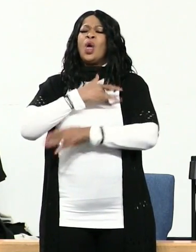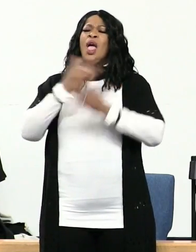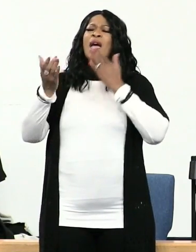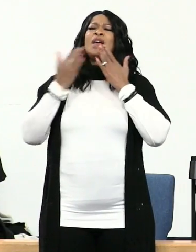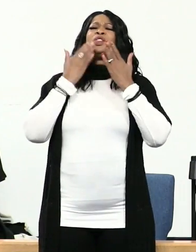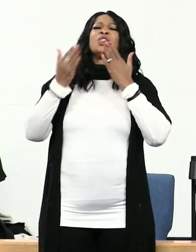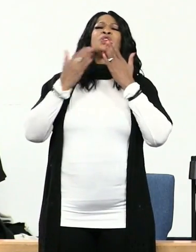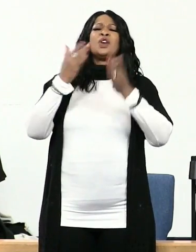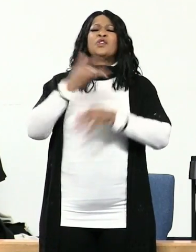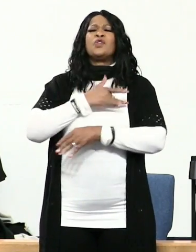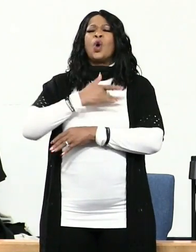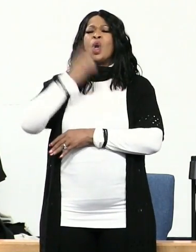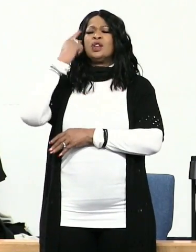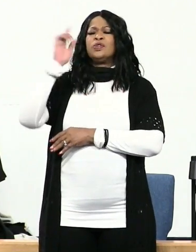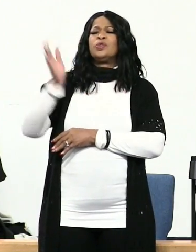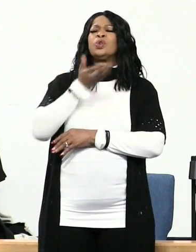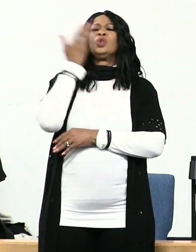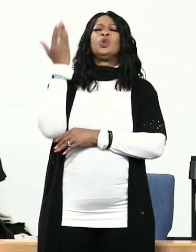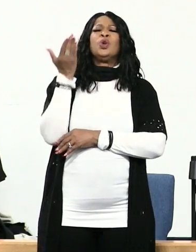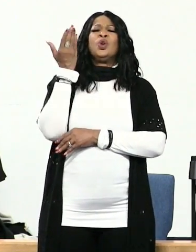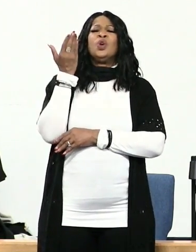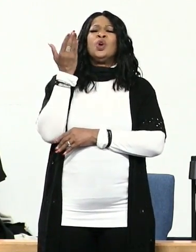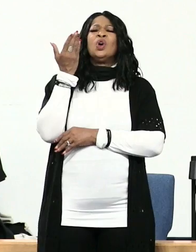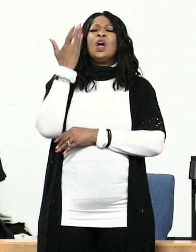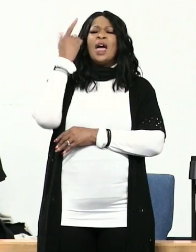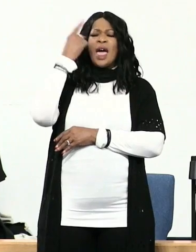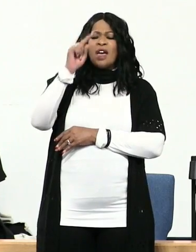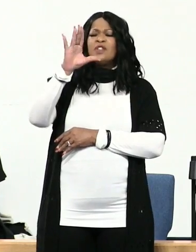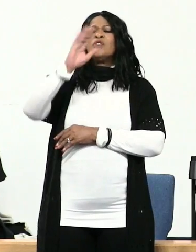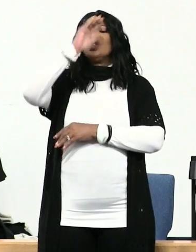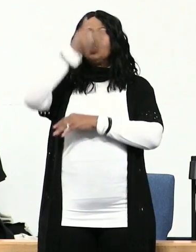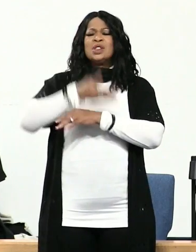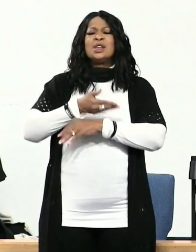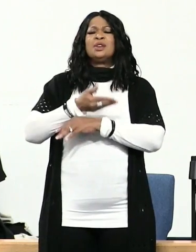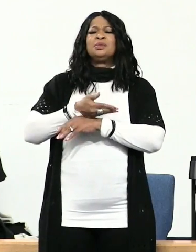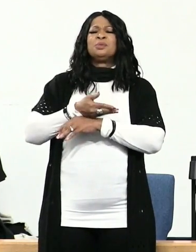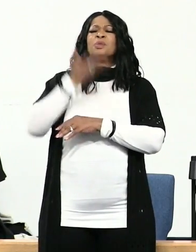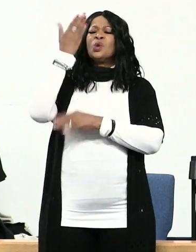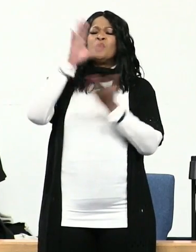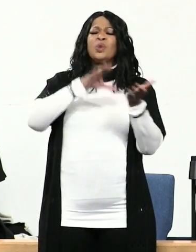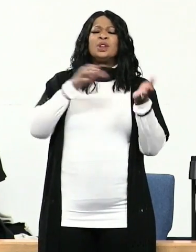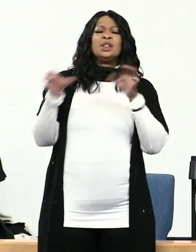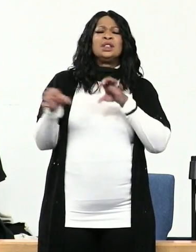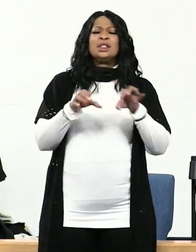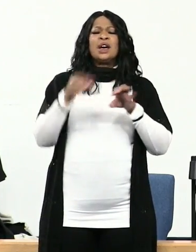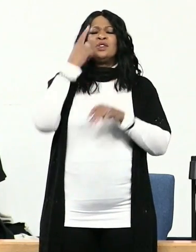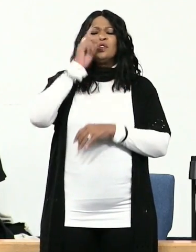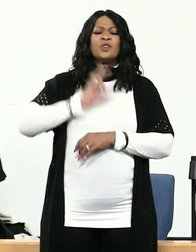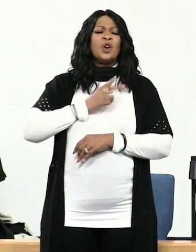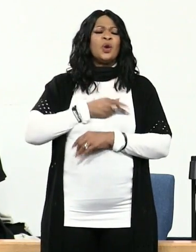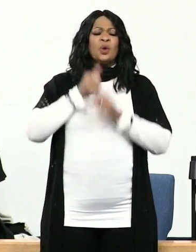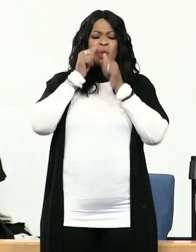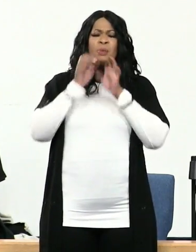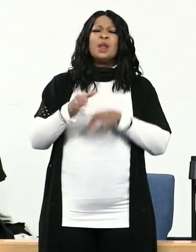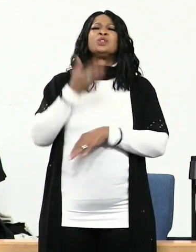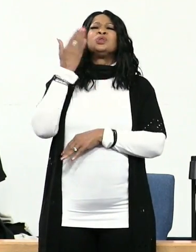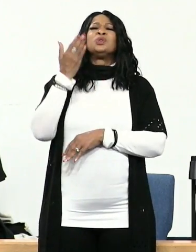thankful hearts to you and to your Son for what he has done for us. We bless